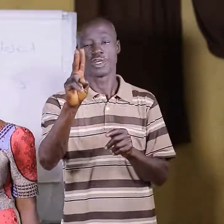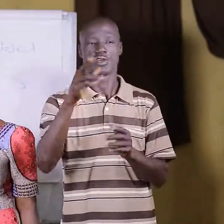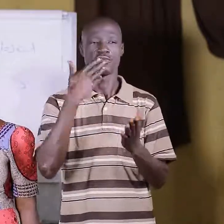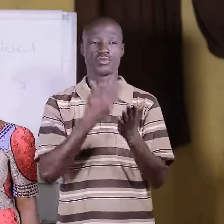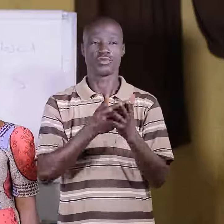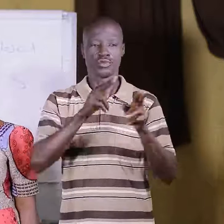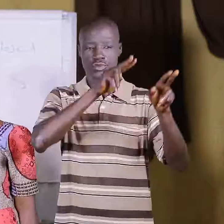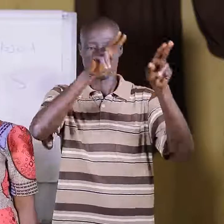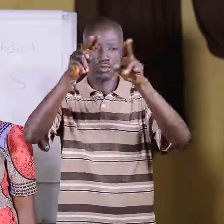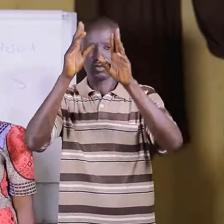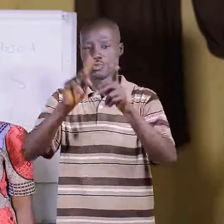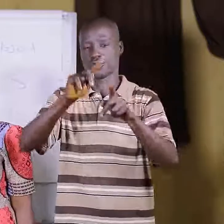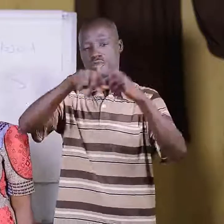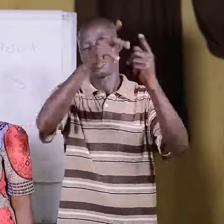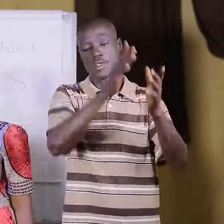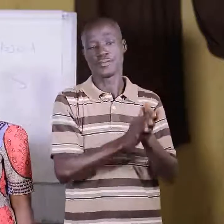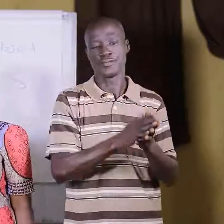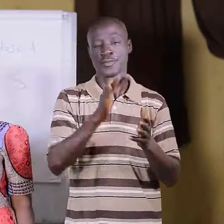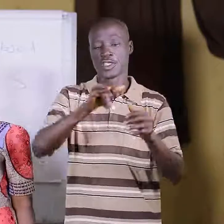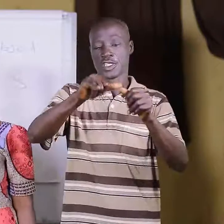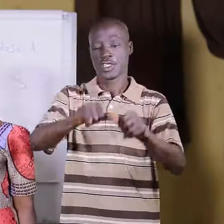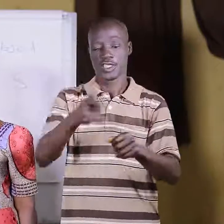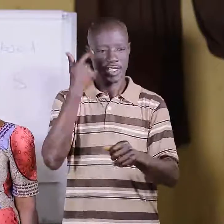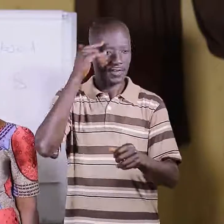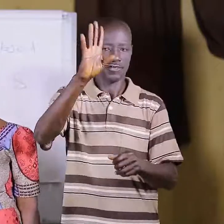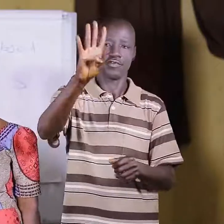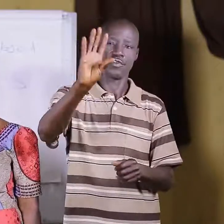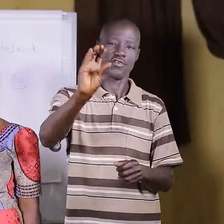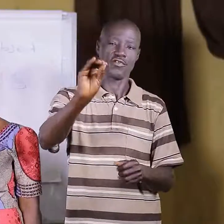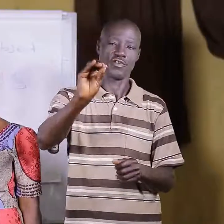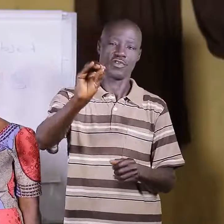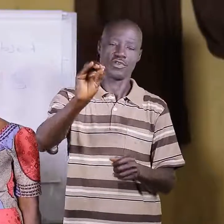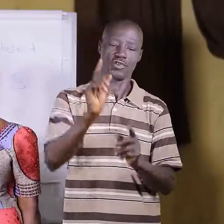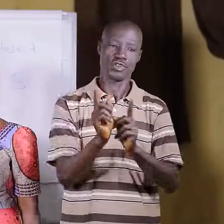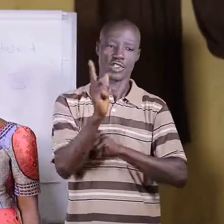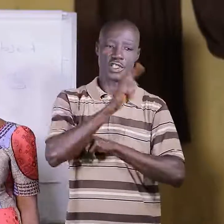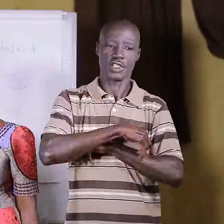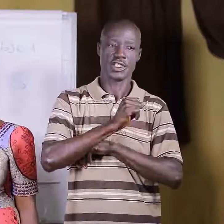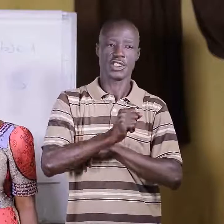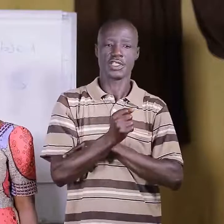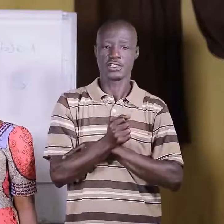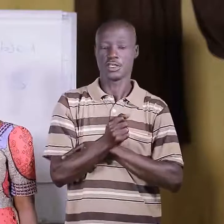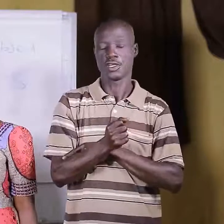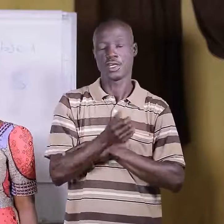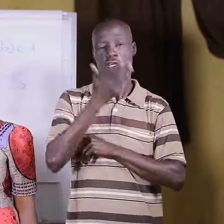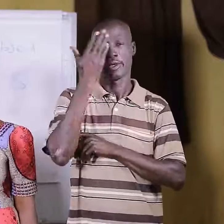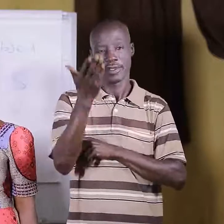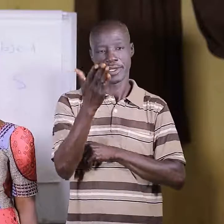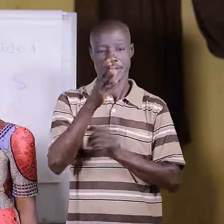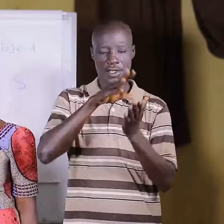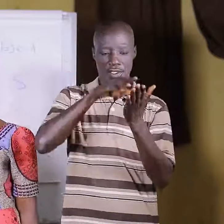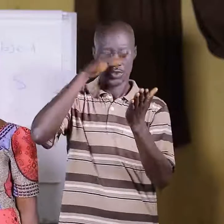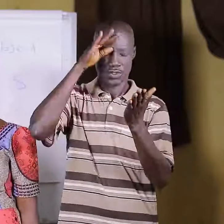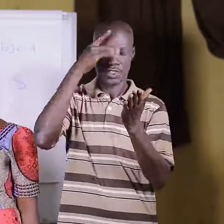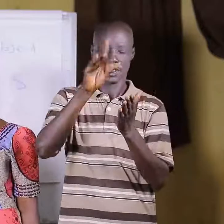spies. And how many days did they spend? Yes, in our discussion we said they spent 40 good days.